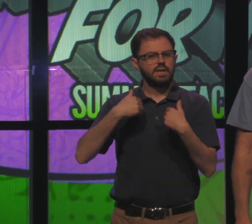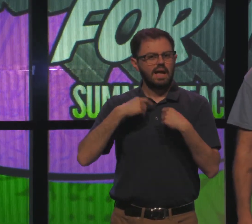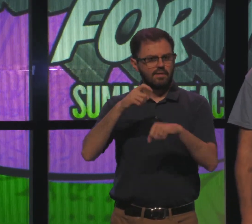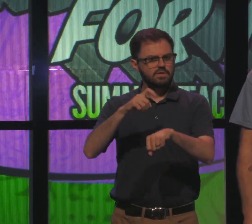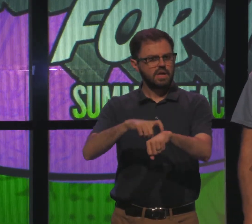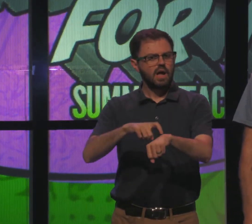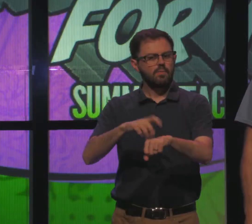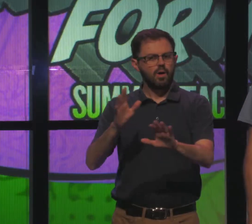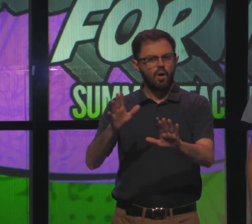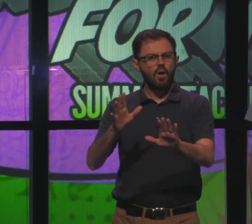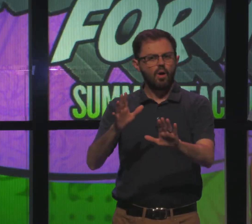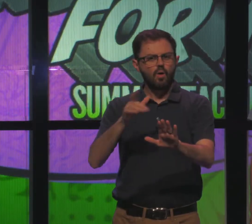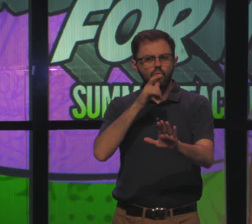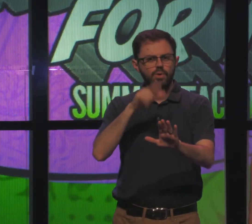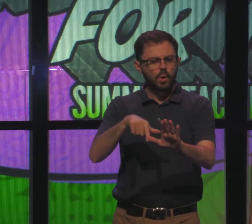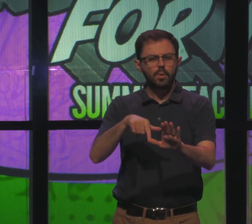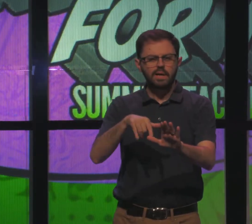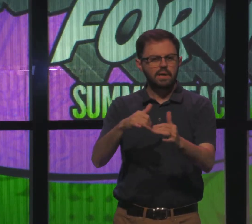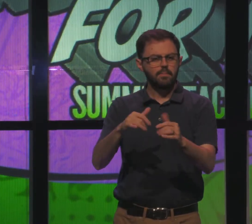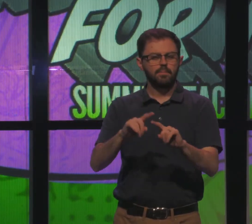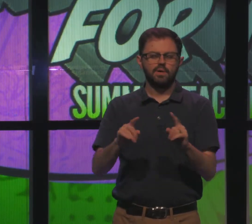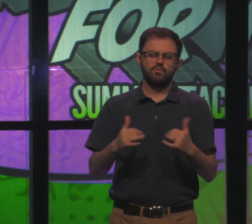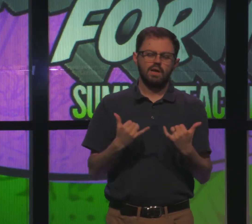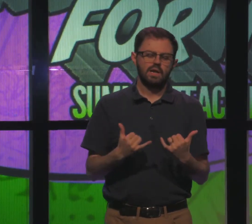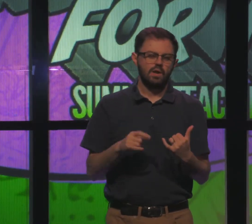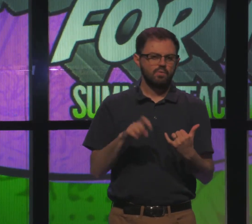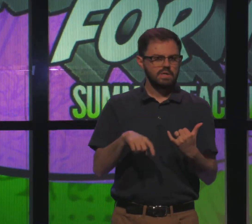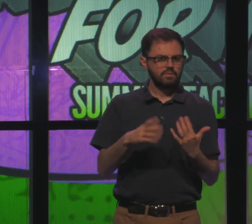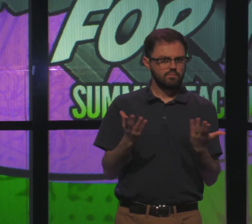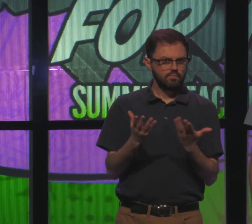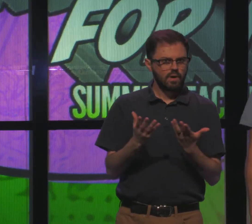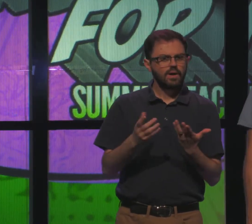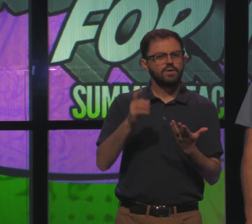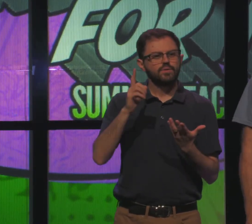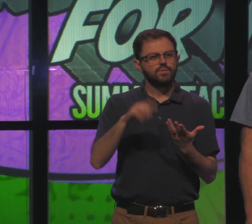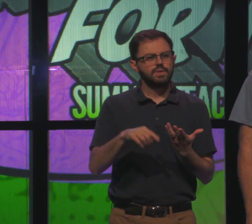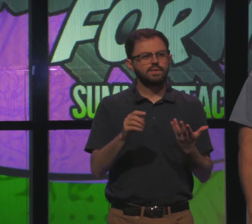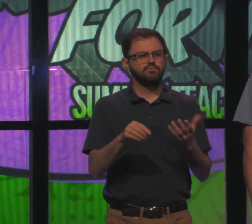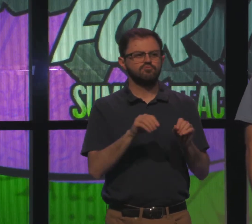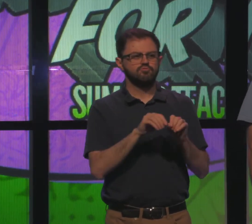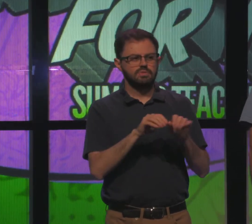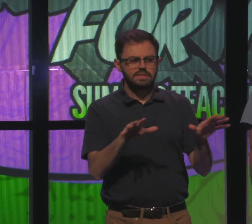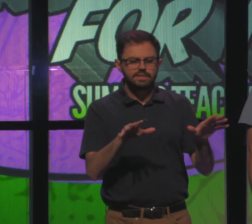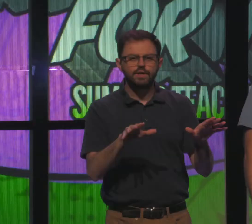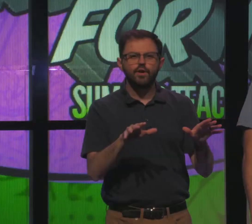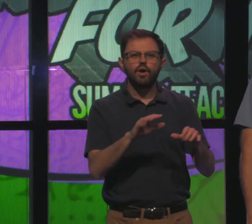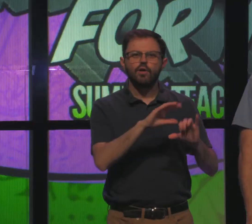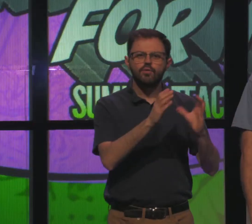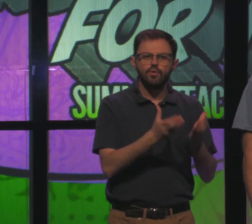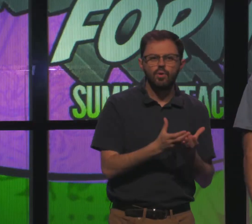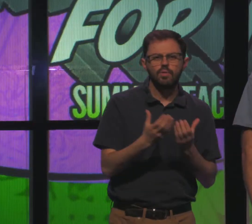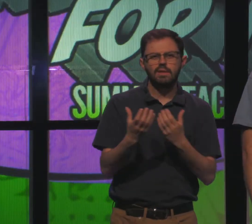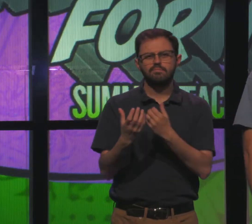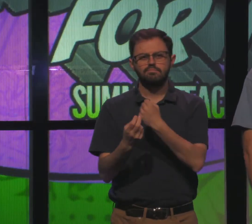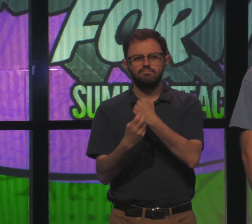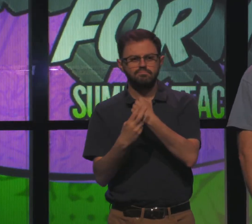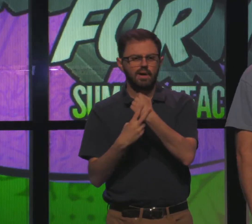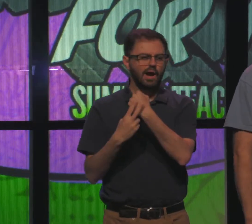this. And you've got to release it on earth, and you've got to bind it on earth, and heaven is cheering you